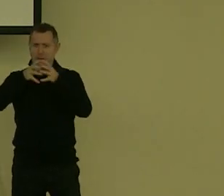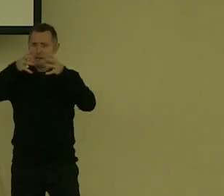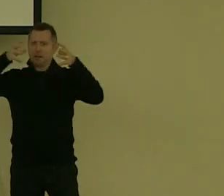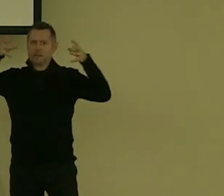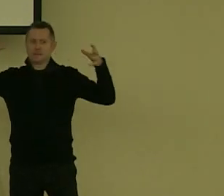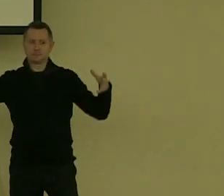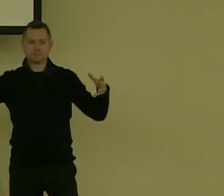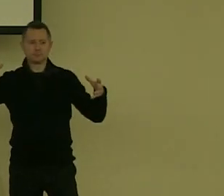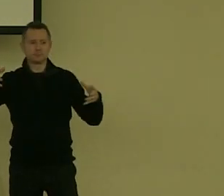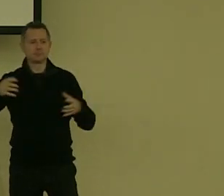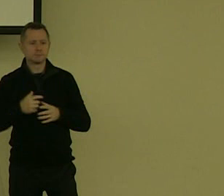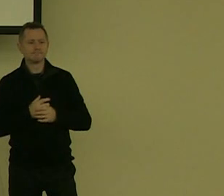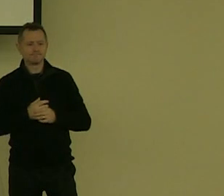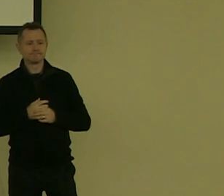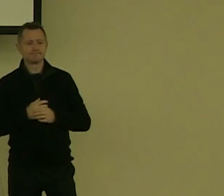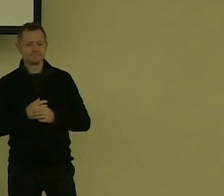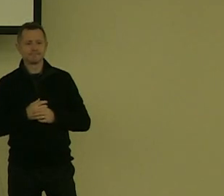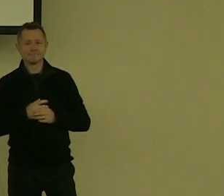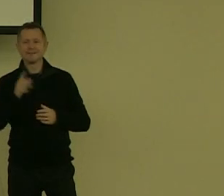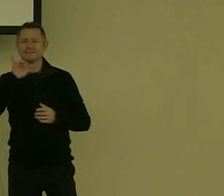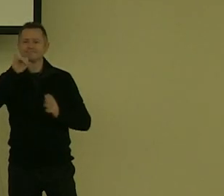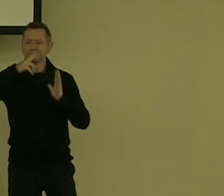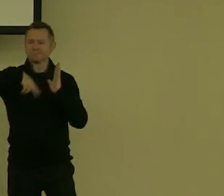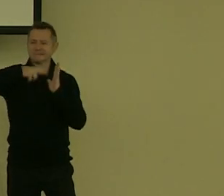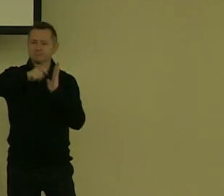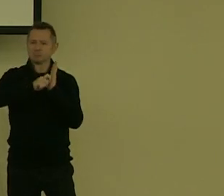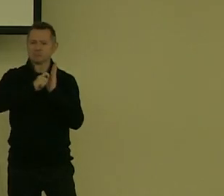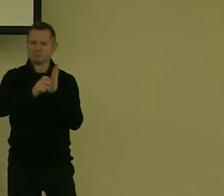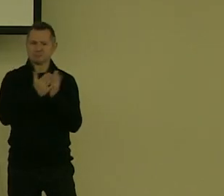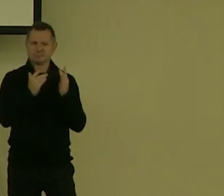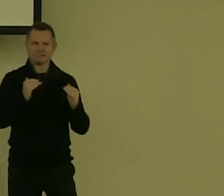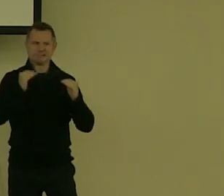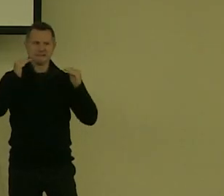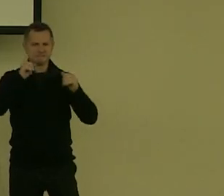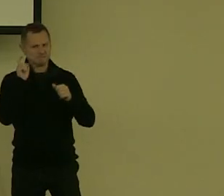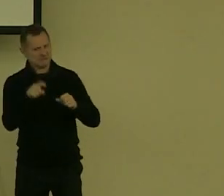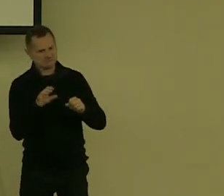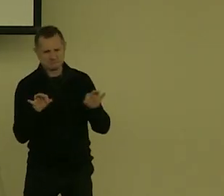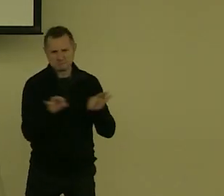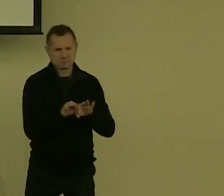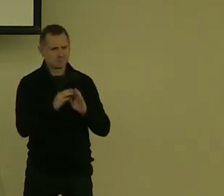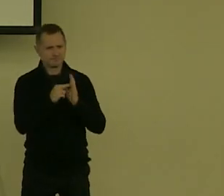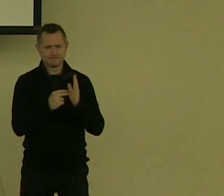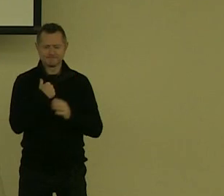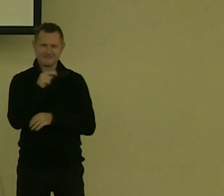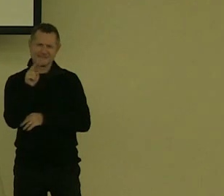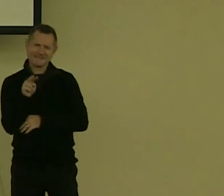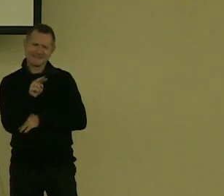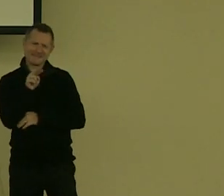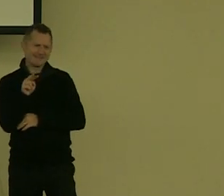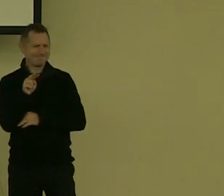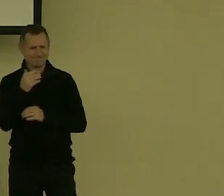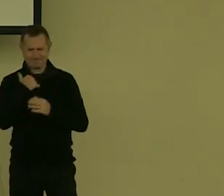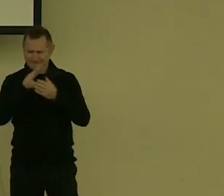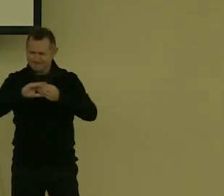and what we consider art, and what we consider narrative. And so I think there's something great about the fact